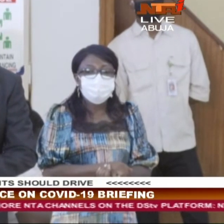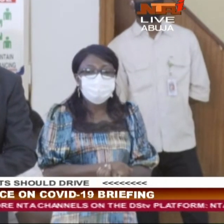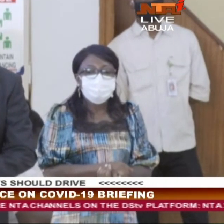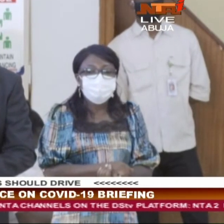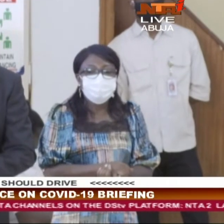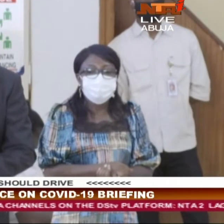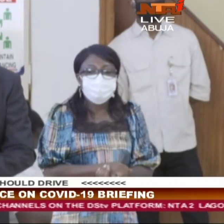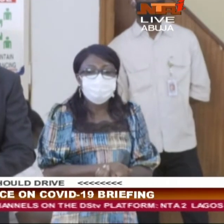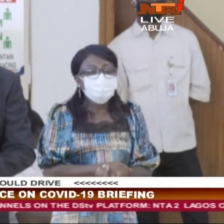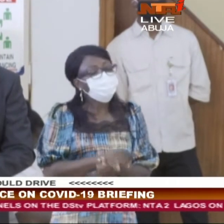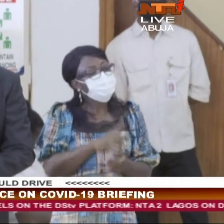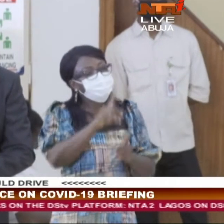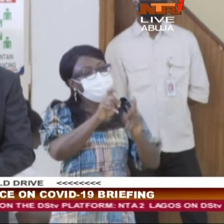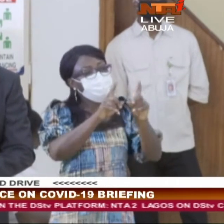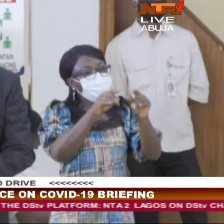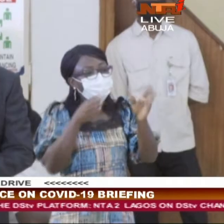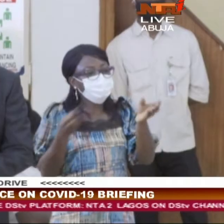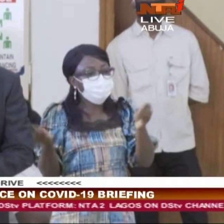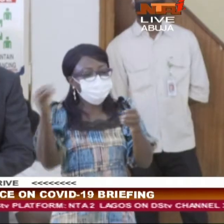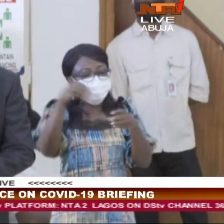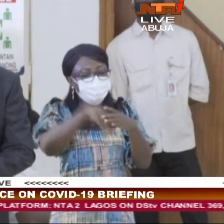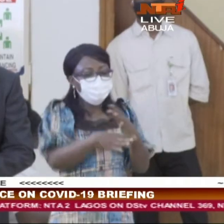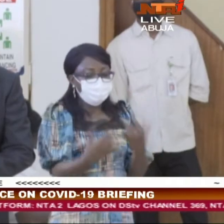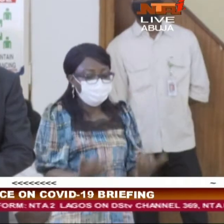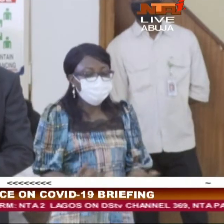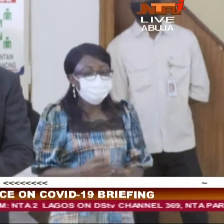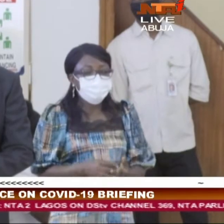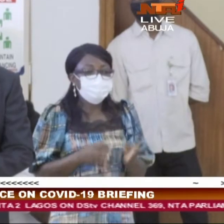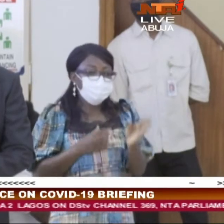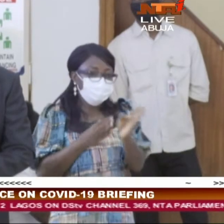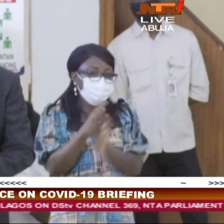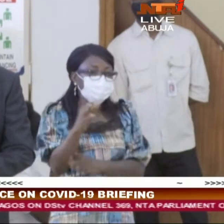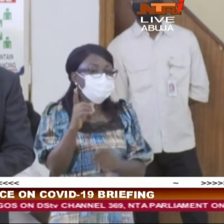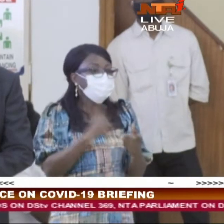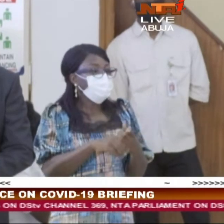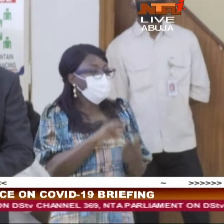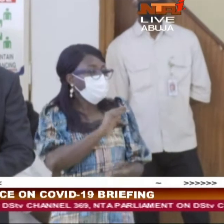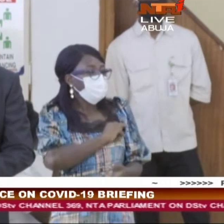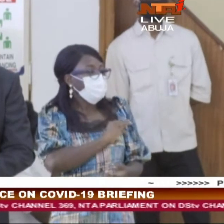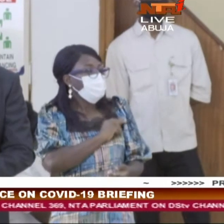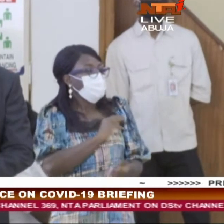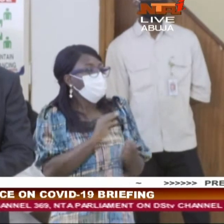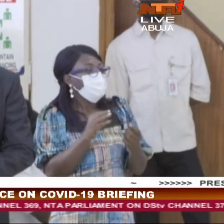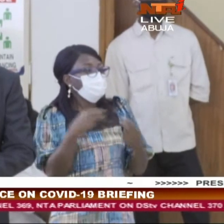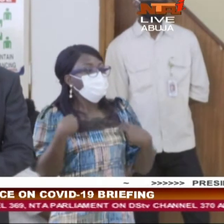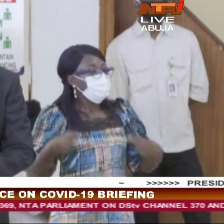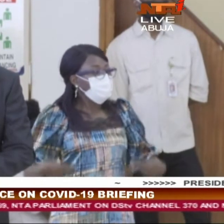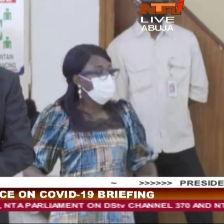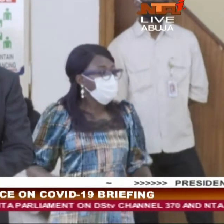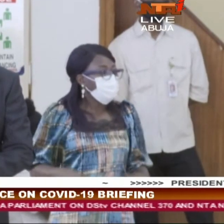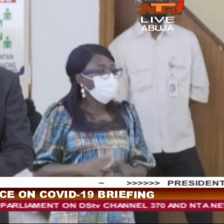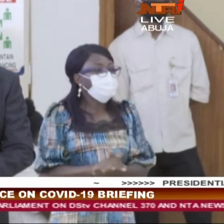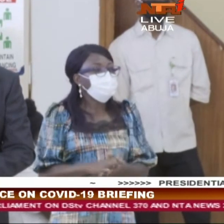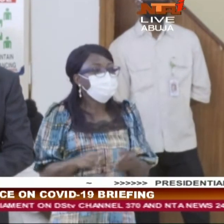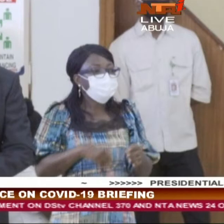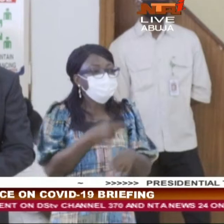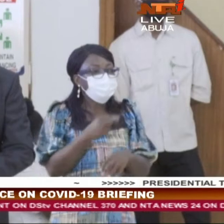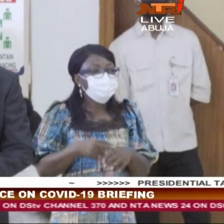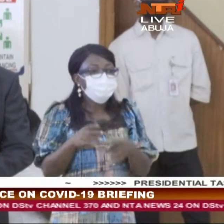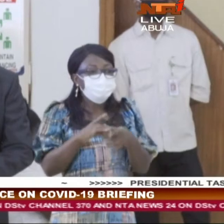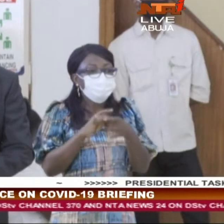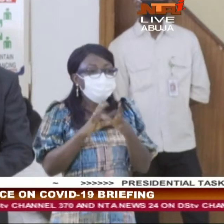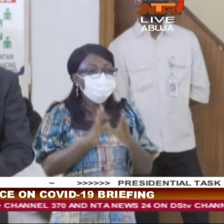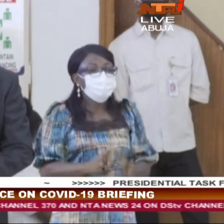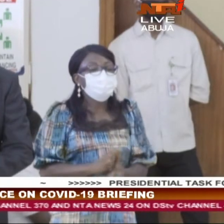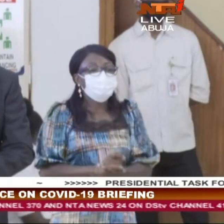The questions have come in now. We have them directed at the Honorable Minister of Health, the National